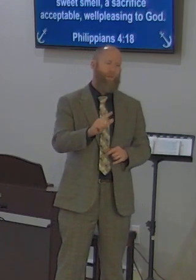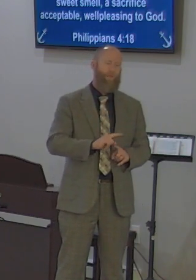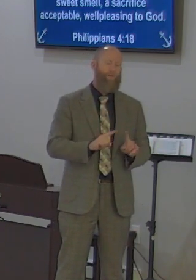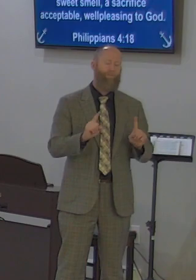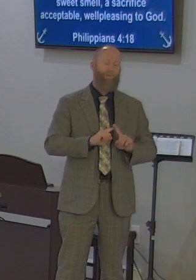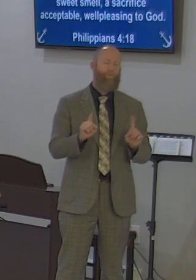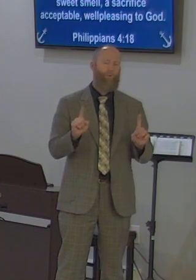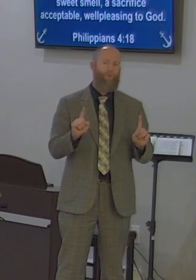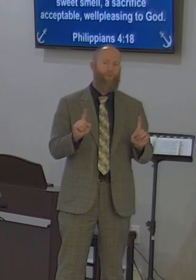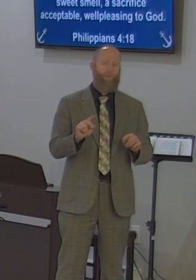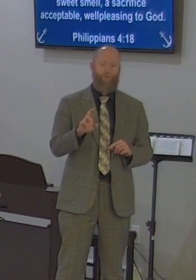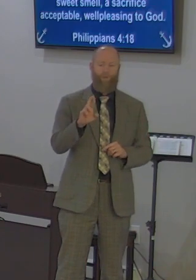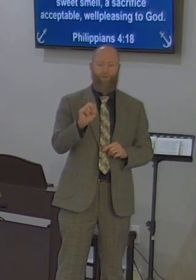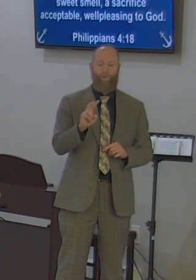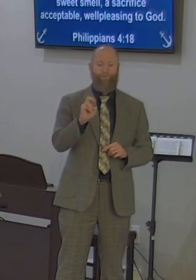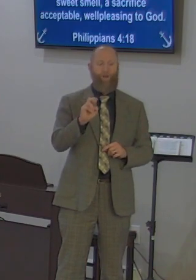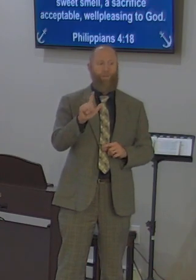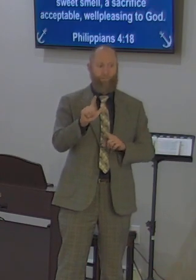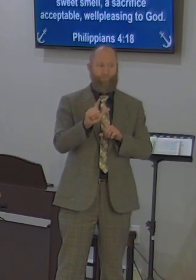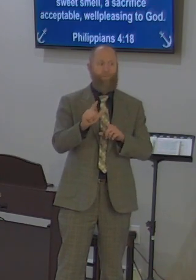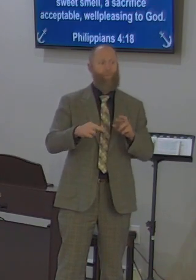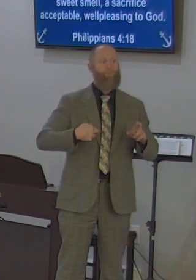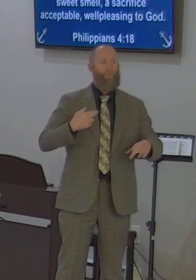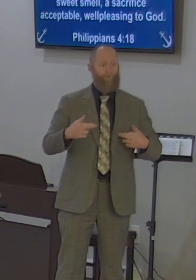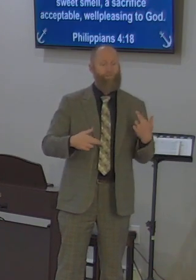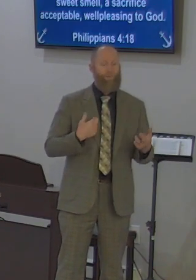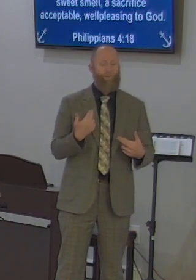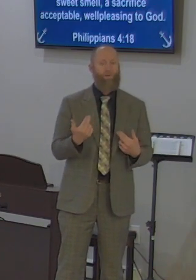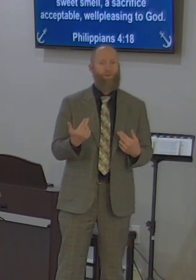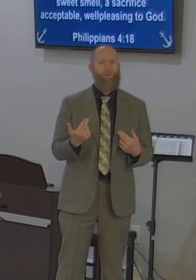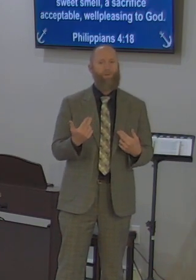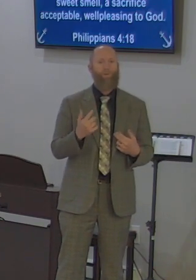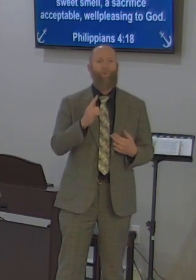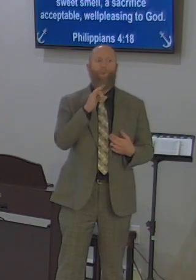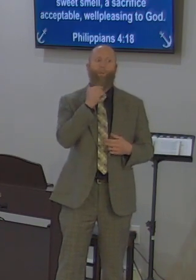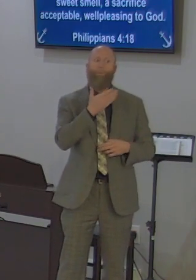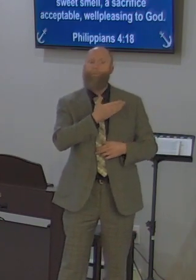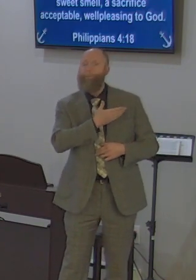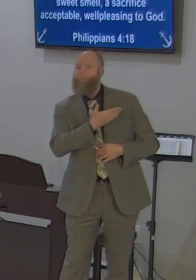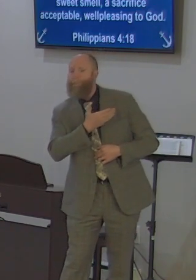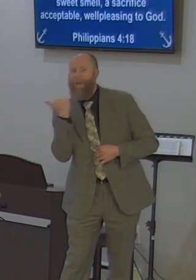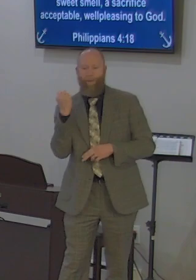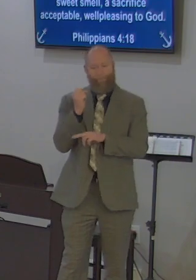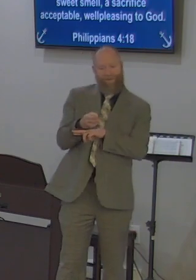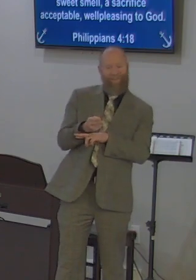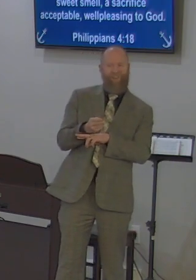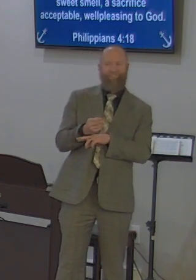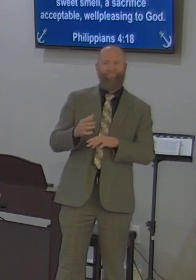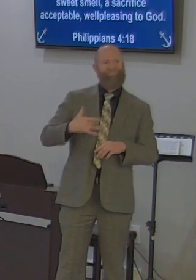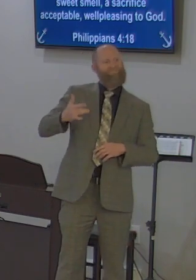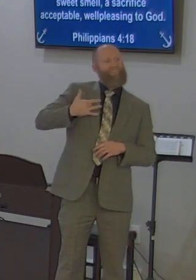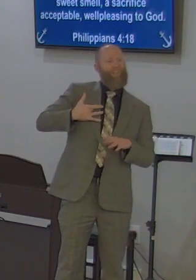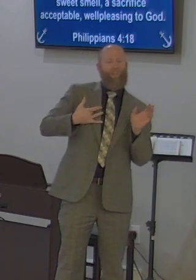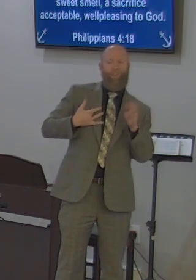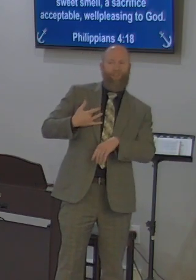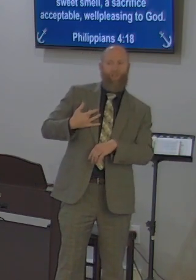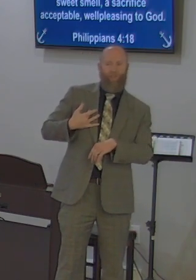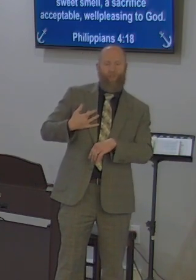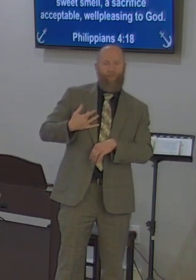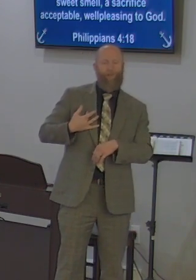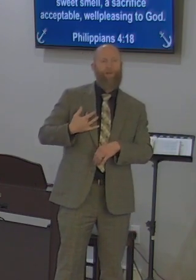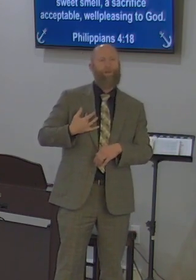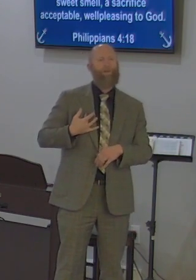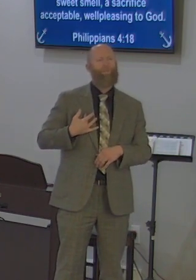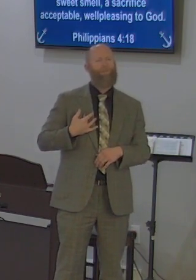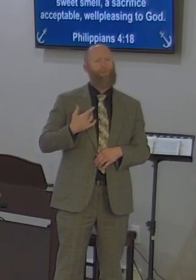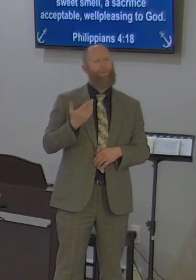So revival is something far better than that. And I may have told you this before,